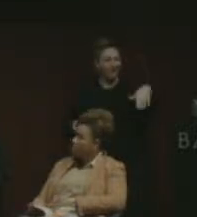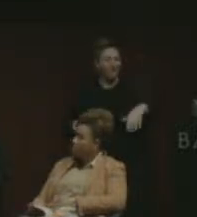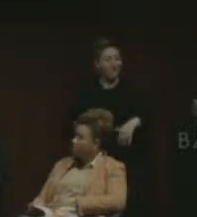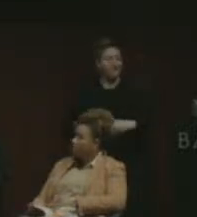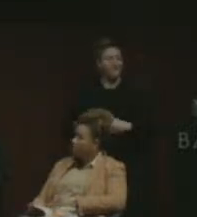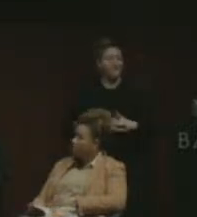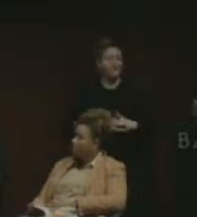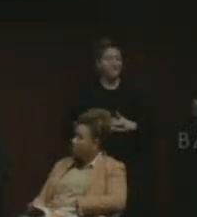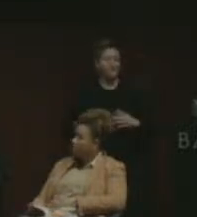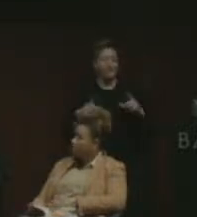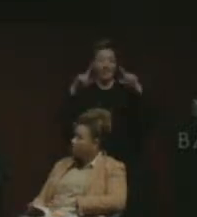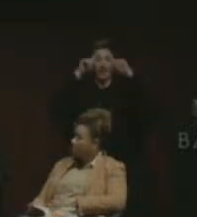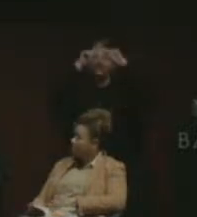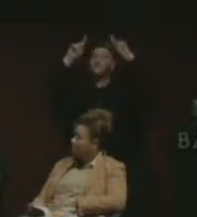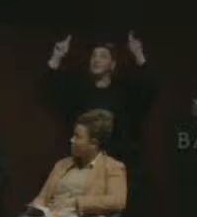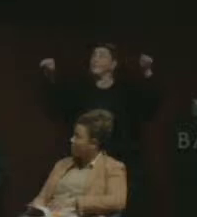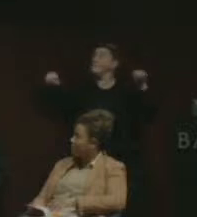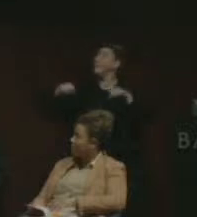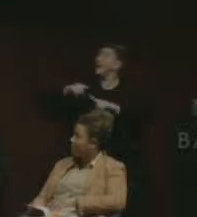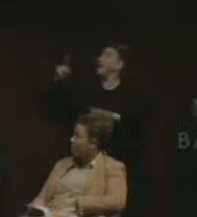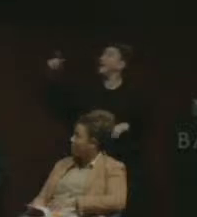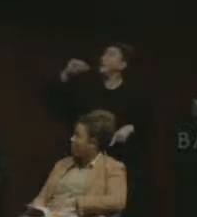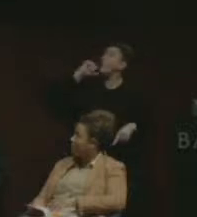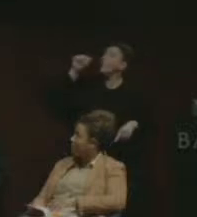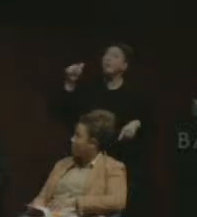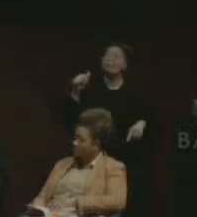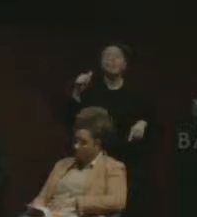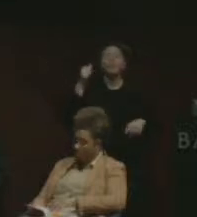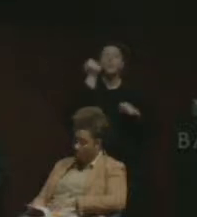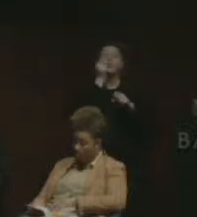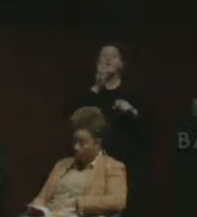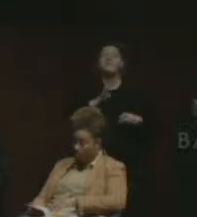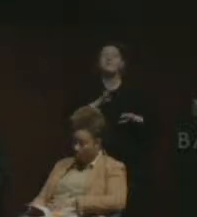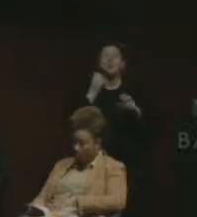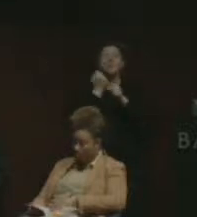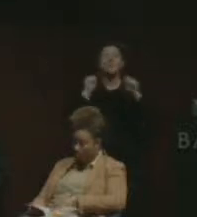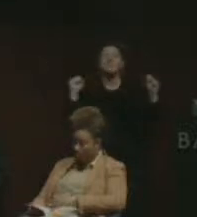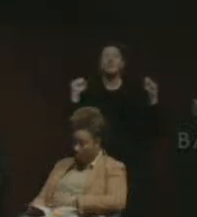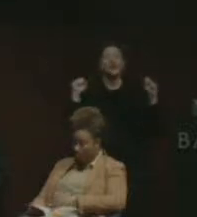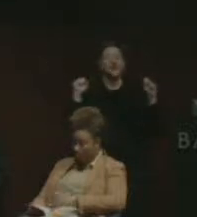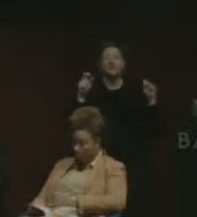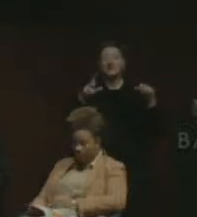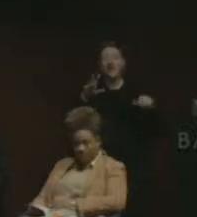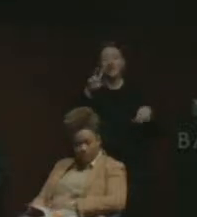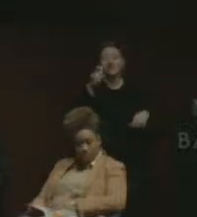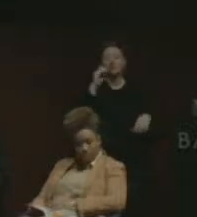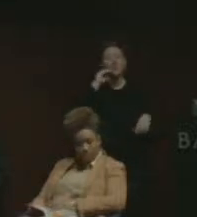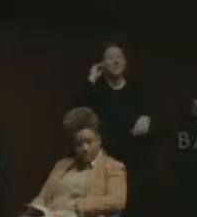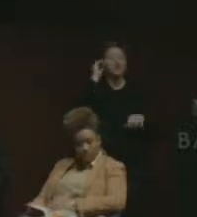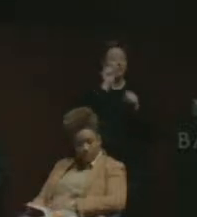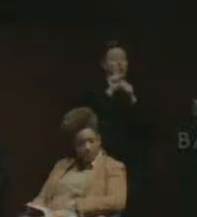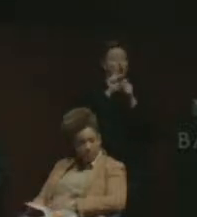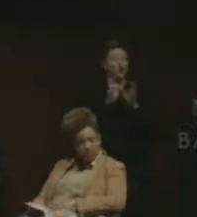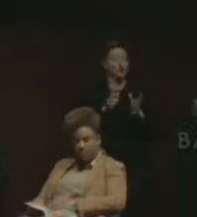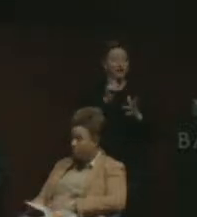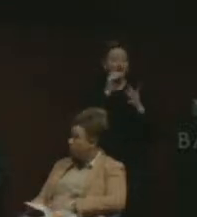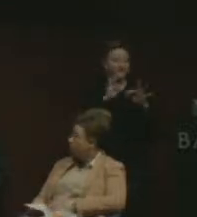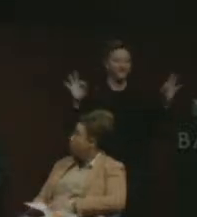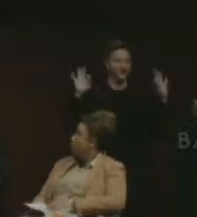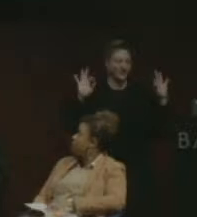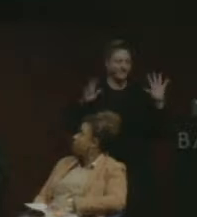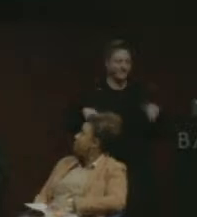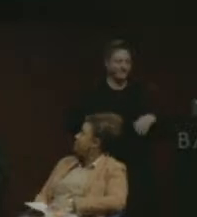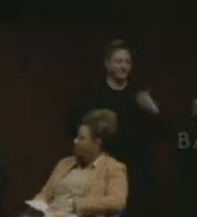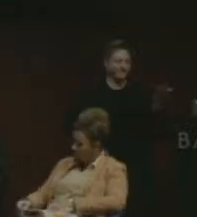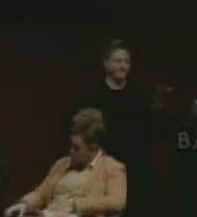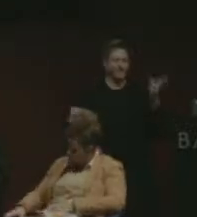there you see the banner outside parliament, "Women won't be free until domestic workers are free." Let me introduce you to Myrtle Witboy, and I'll